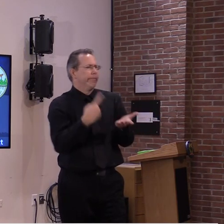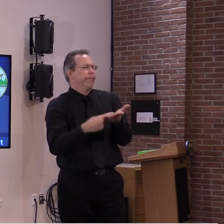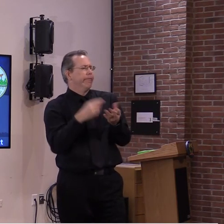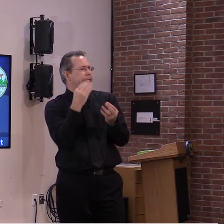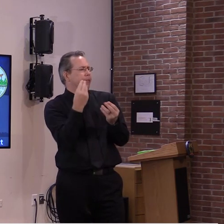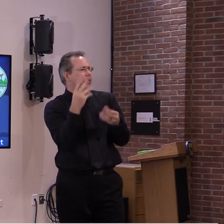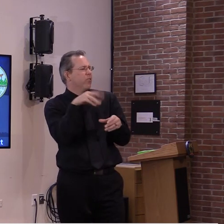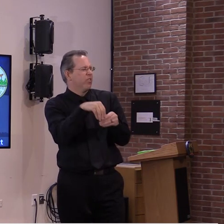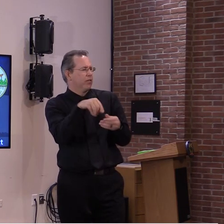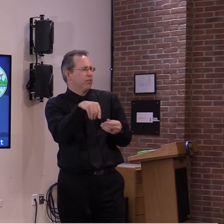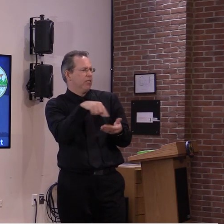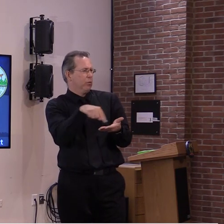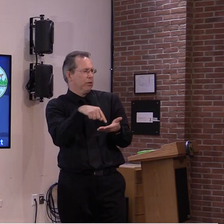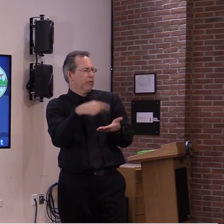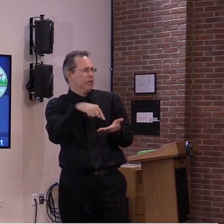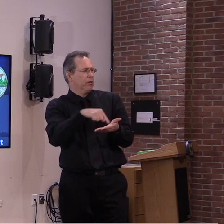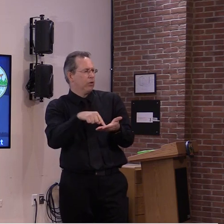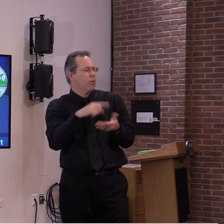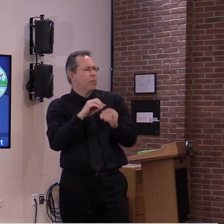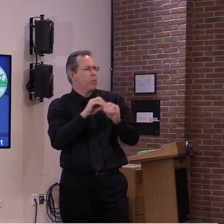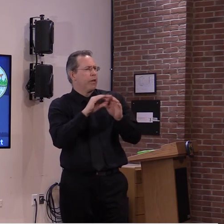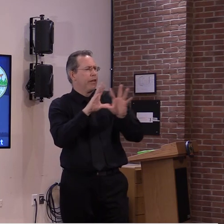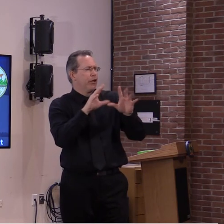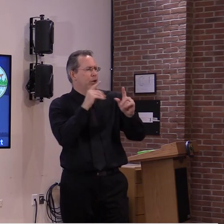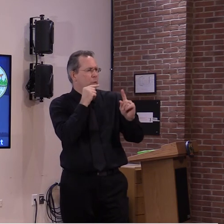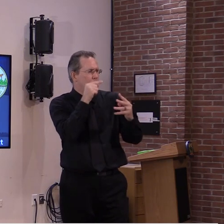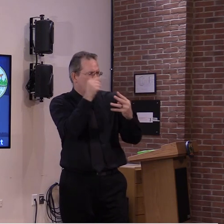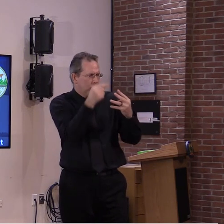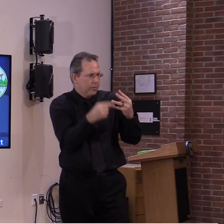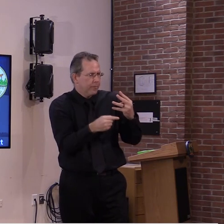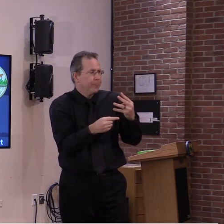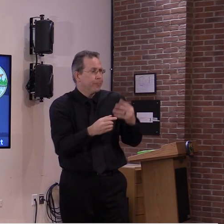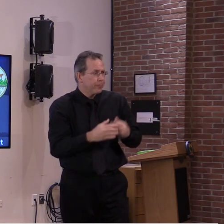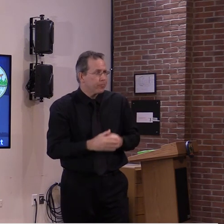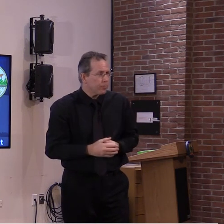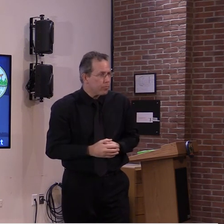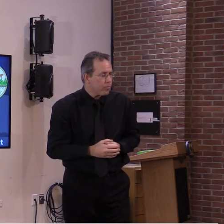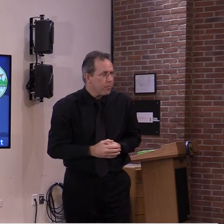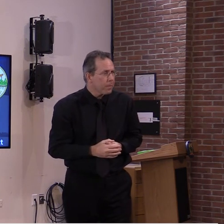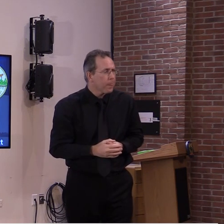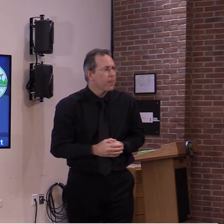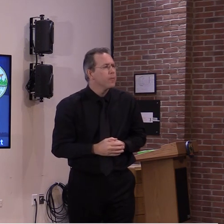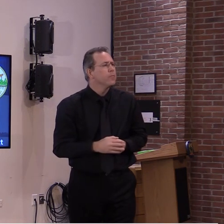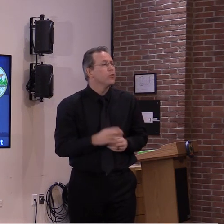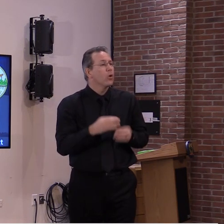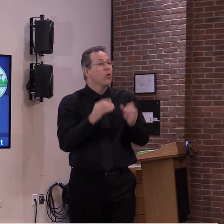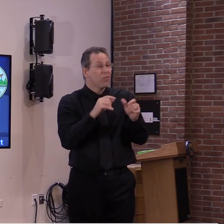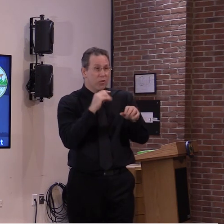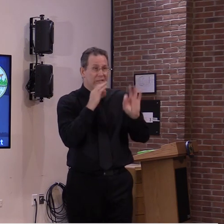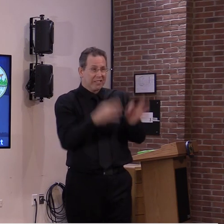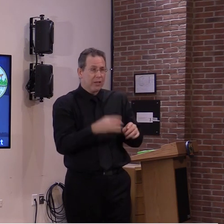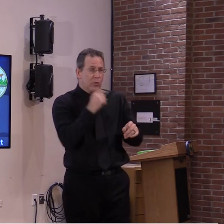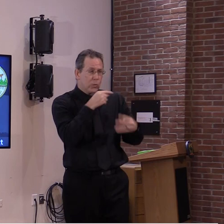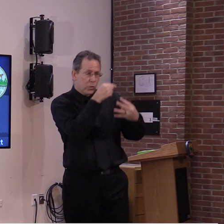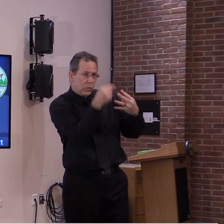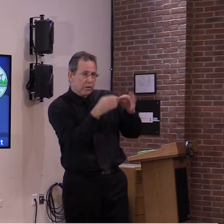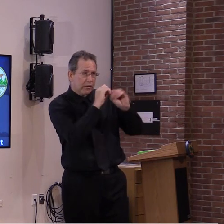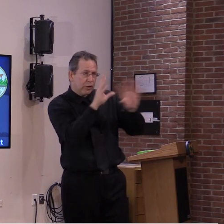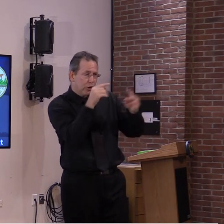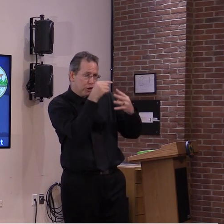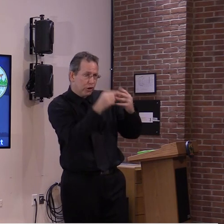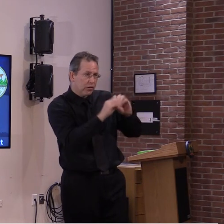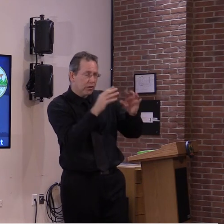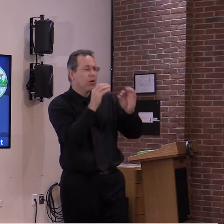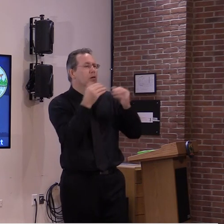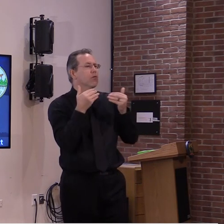looks like and moving forward on vaccination with the population that's within that definition of